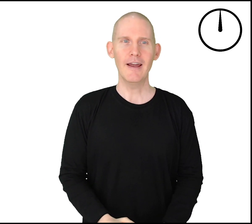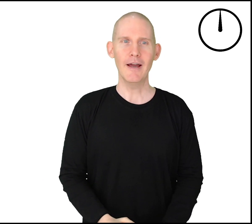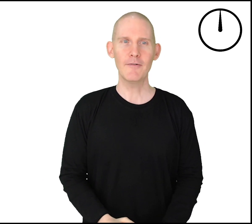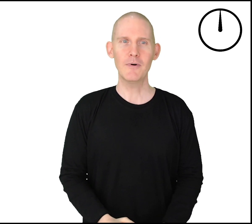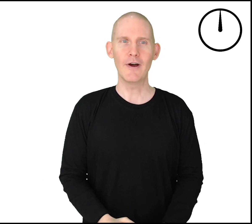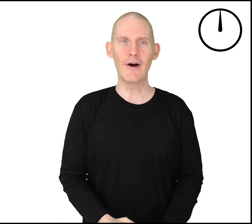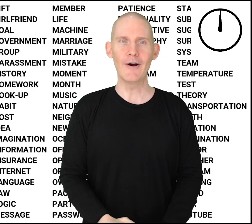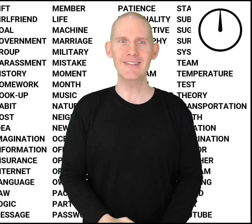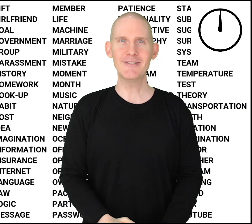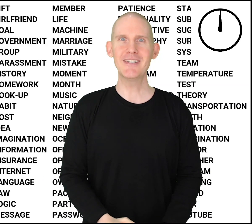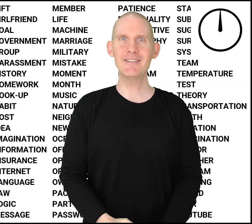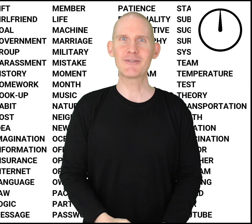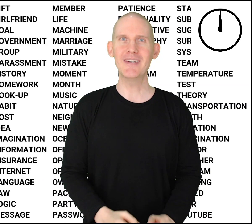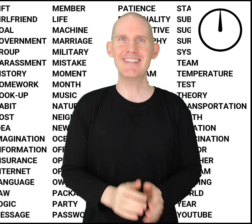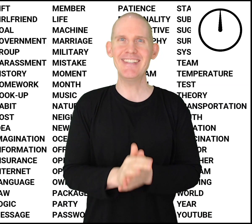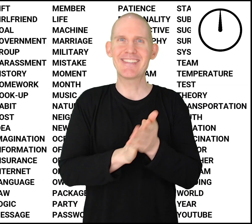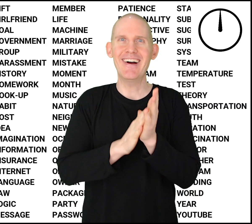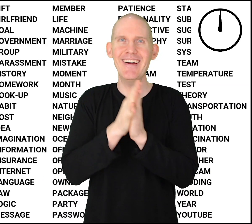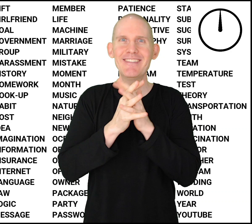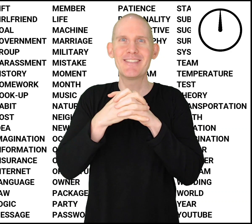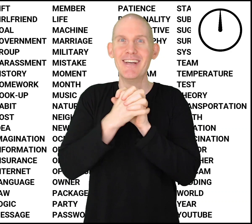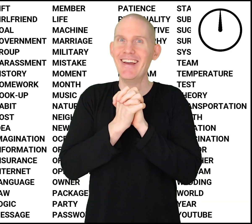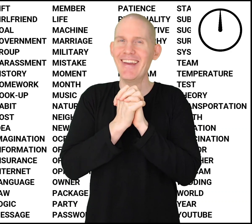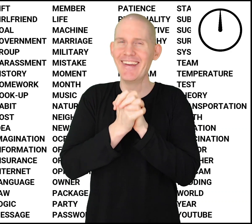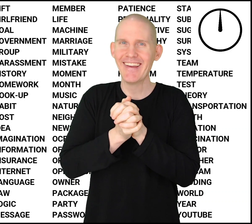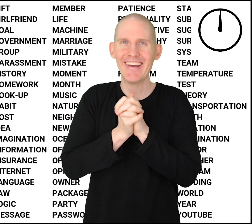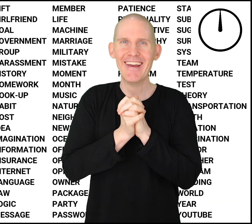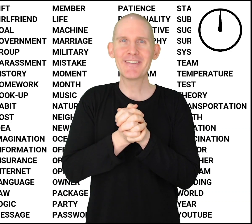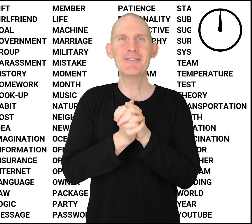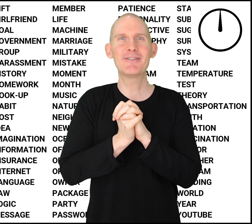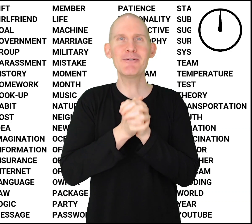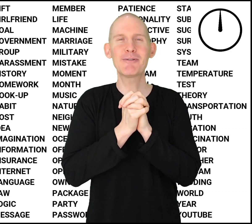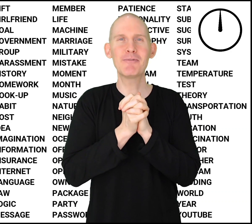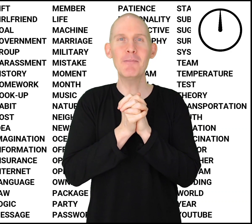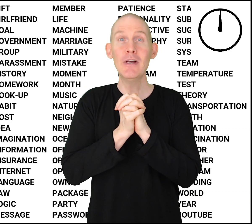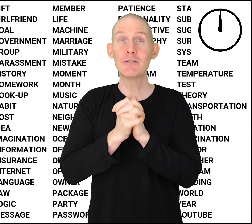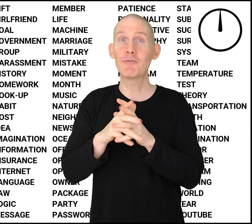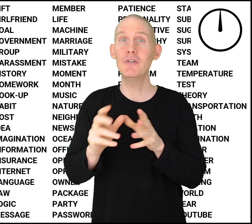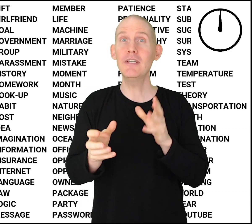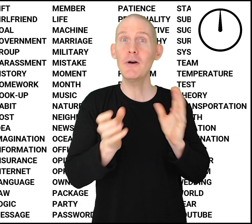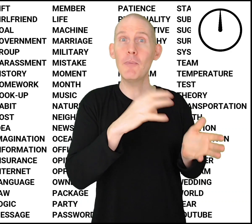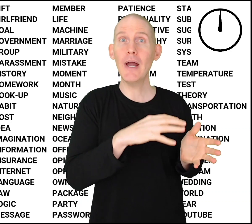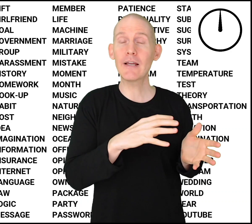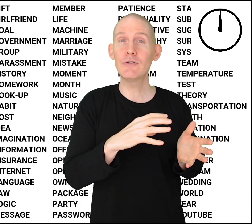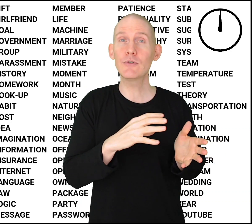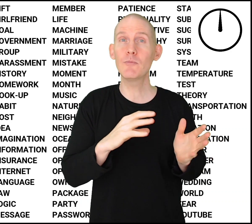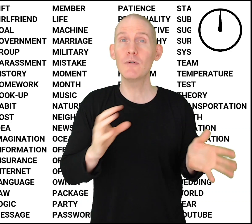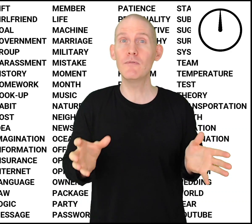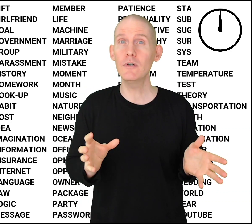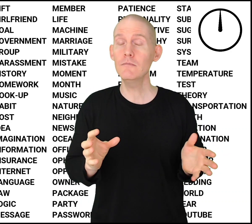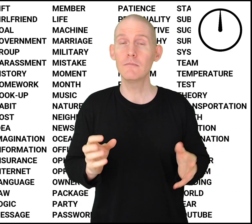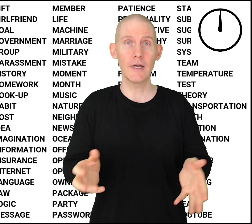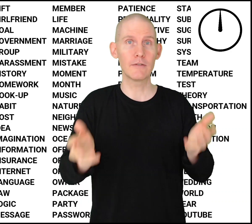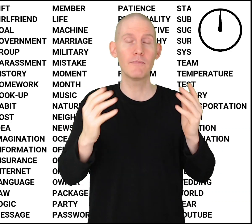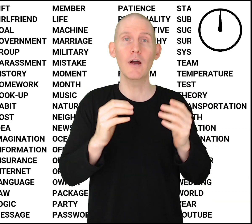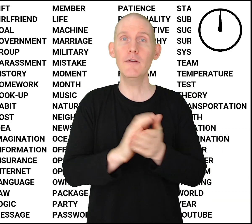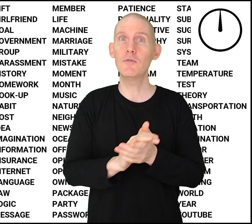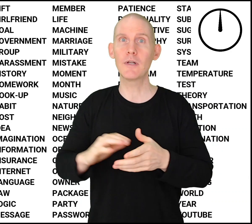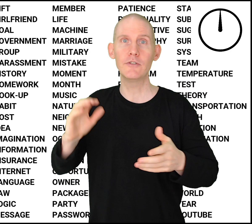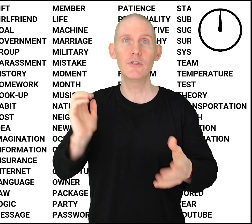have 120 signs to choose from, so if you need to go back and do some review, that's fine. If you want to jump